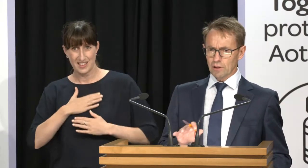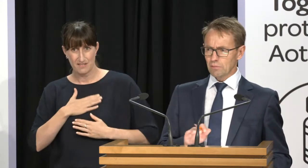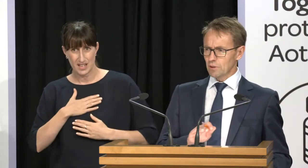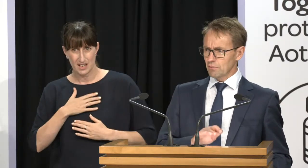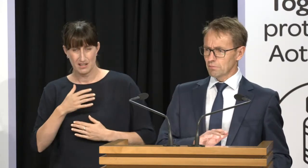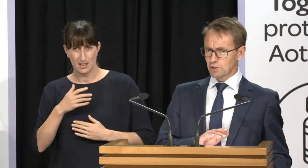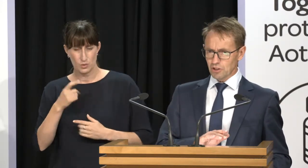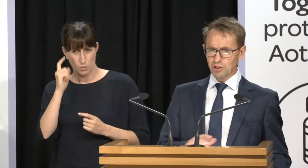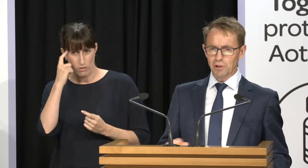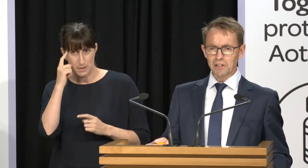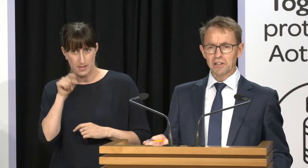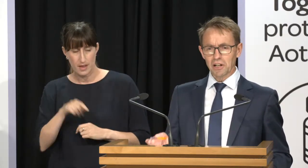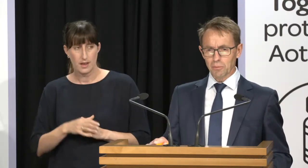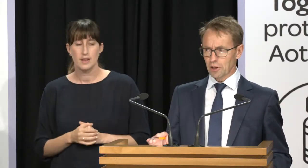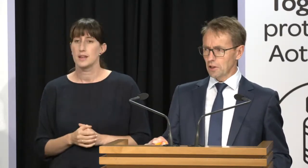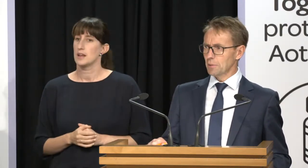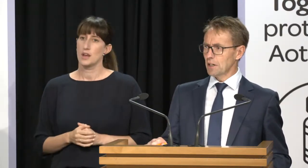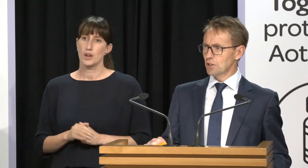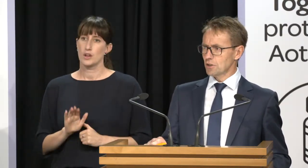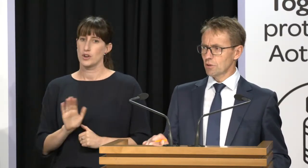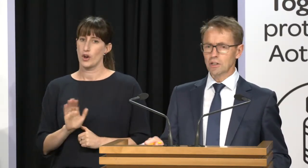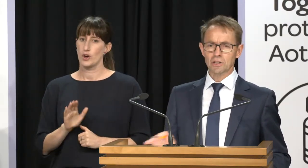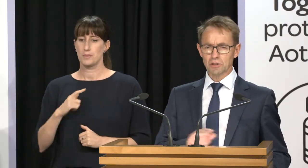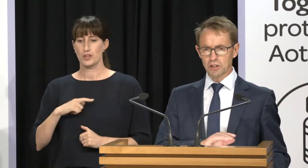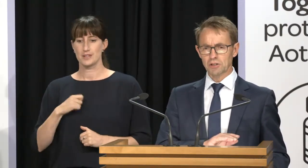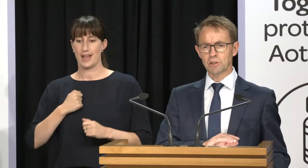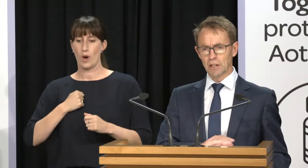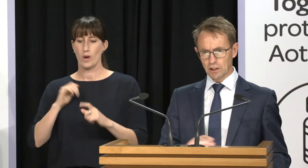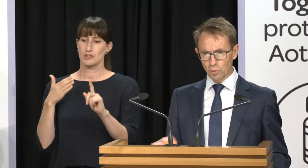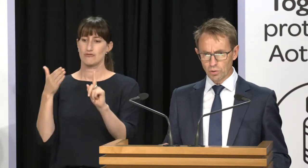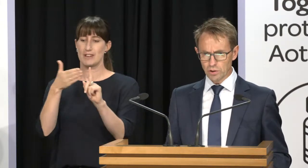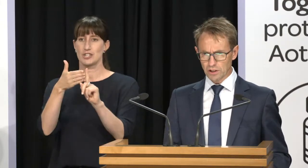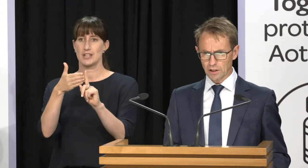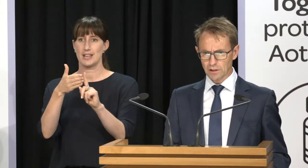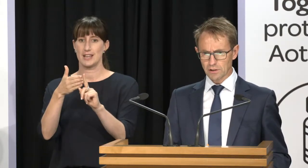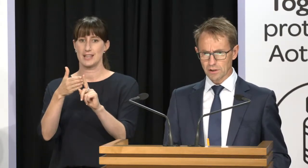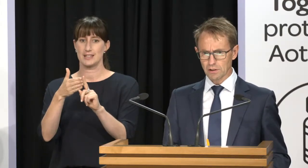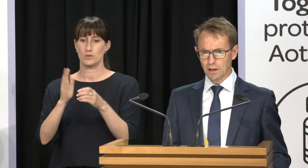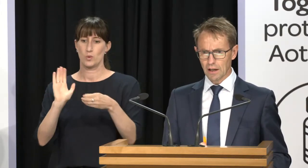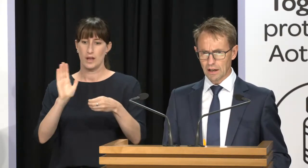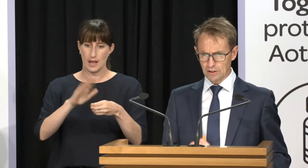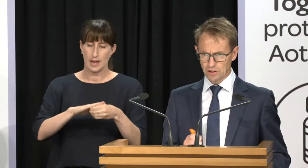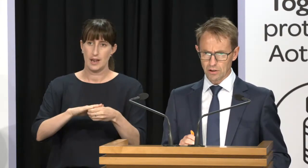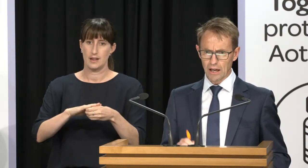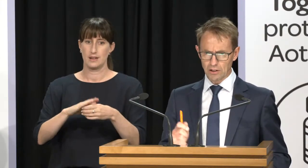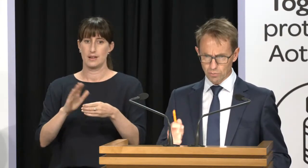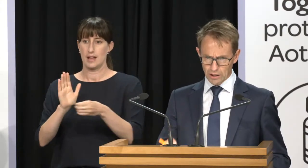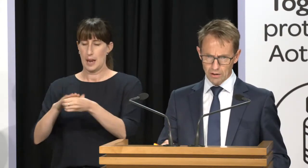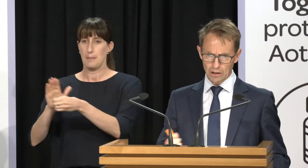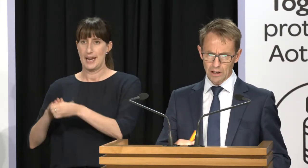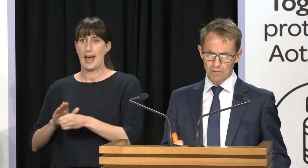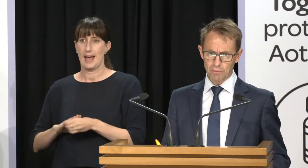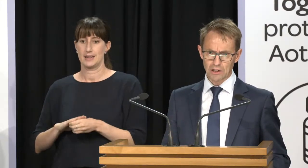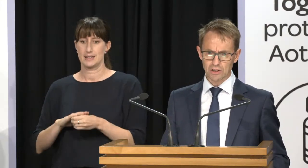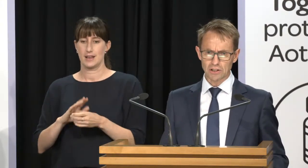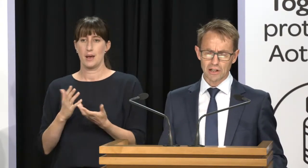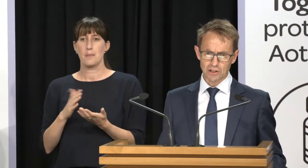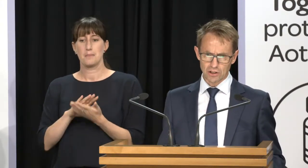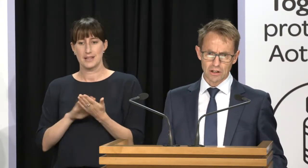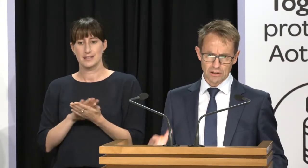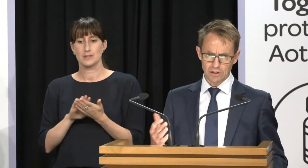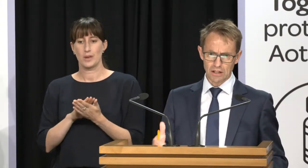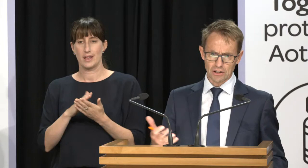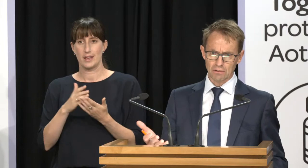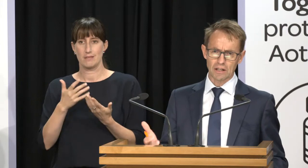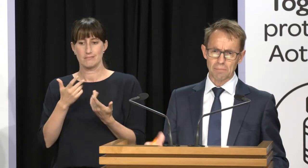we're continuing with an elimination strategy, which is protecting all New Zealanders, and we have managed